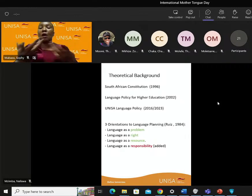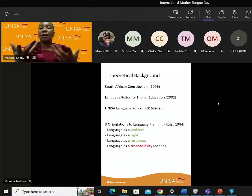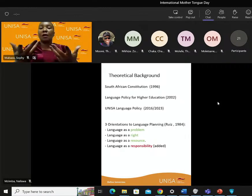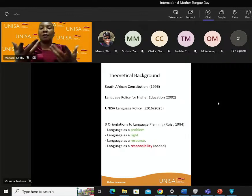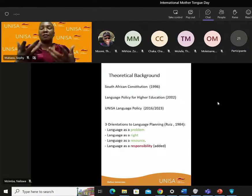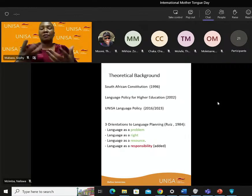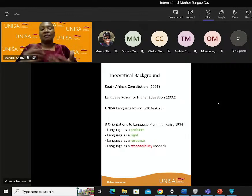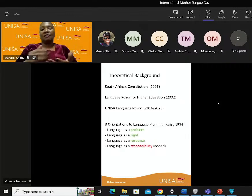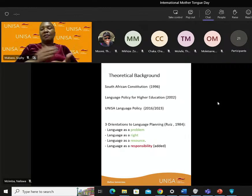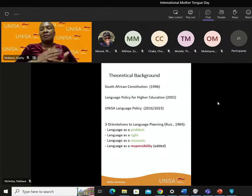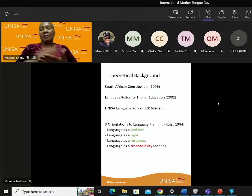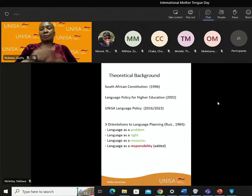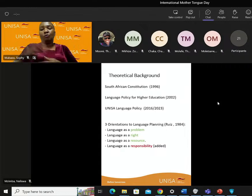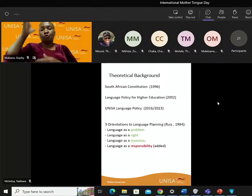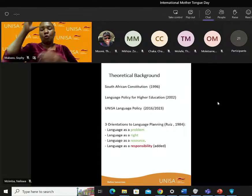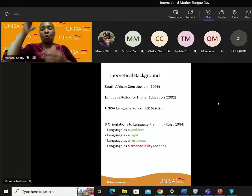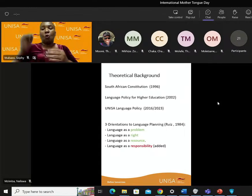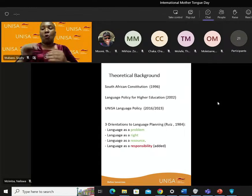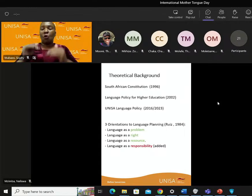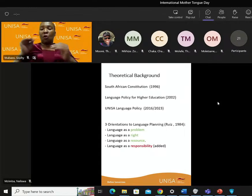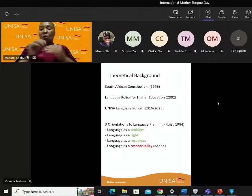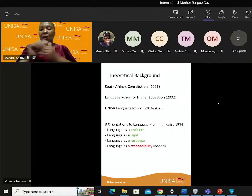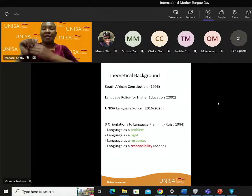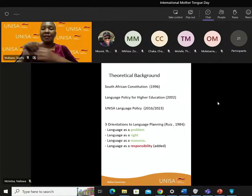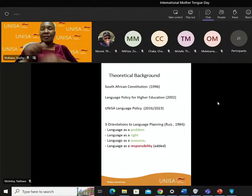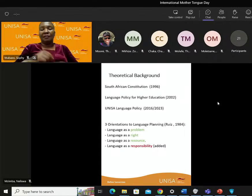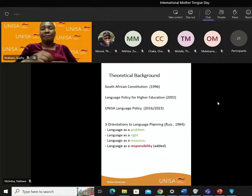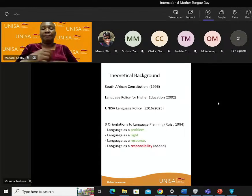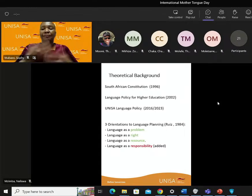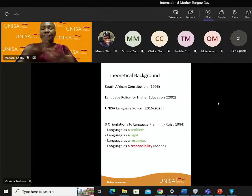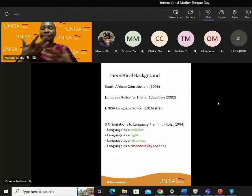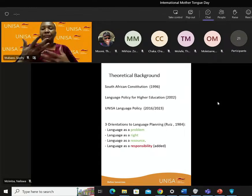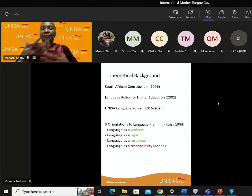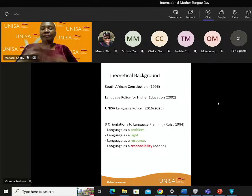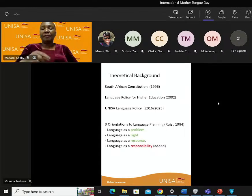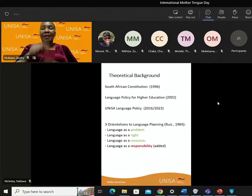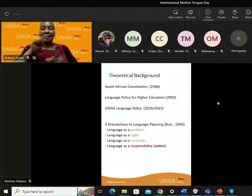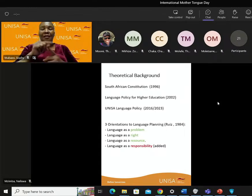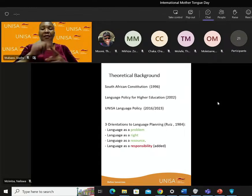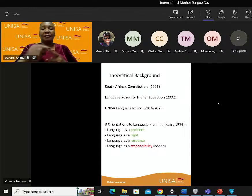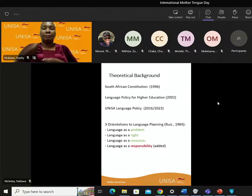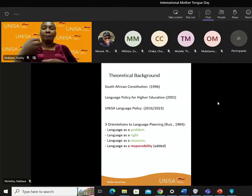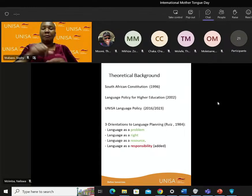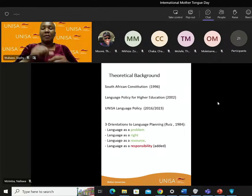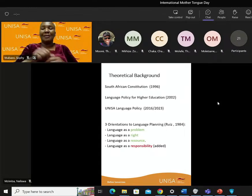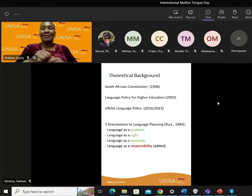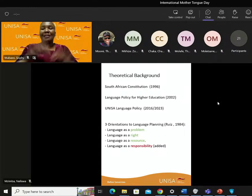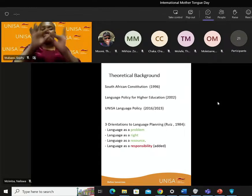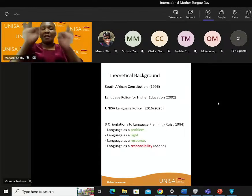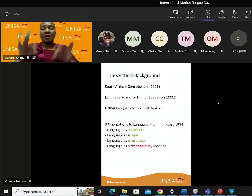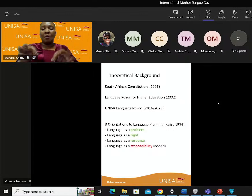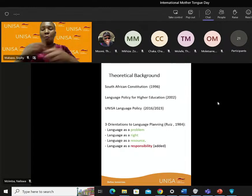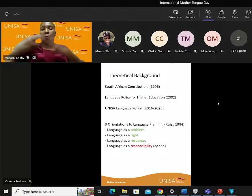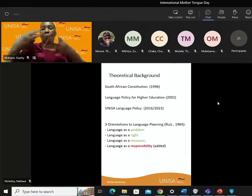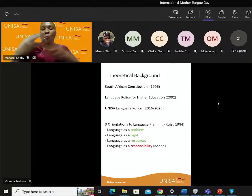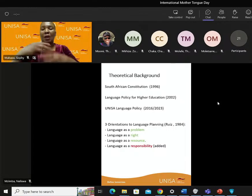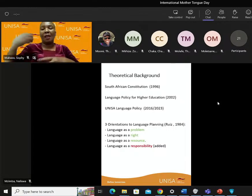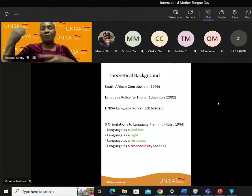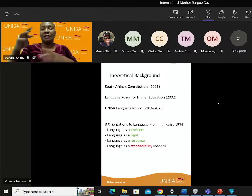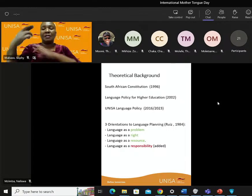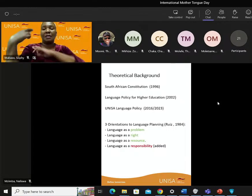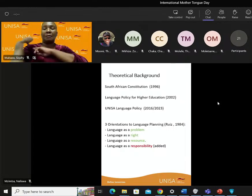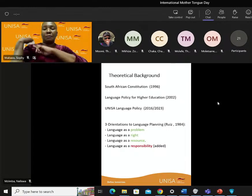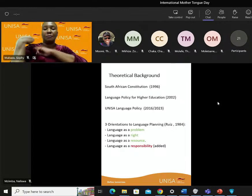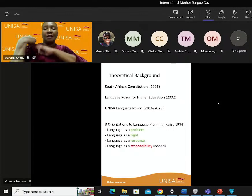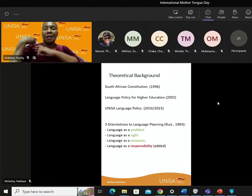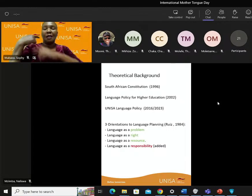Southern scholars have done now is to add to this theoretical framework and add language as a responsibility. And this